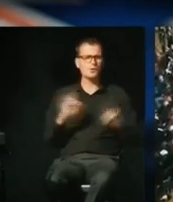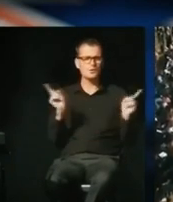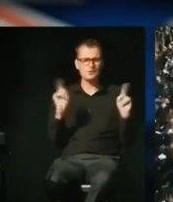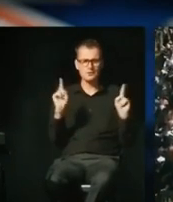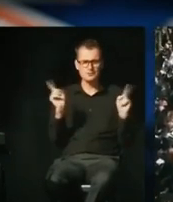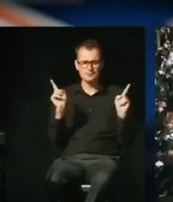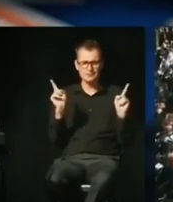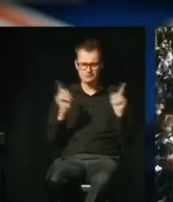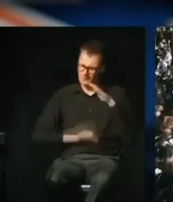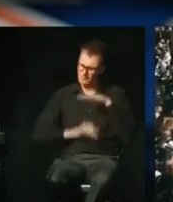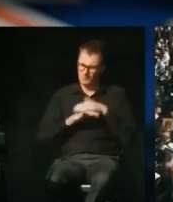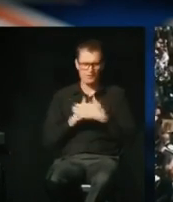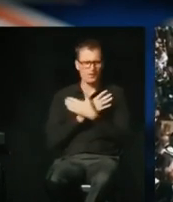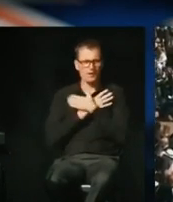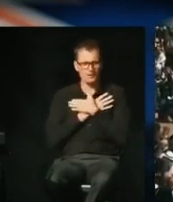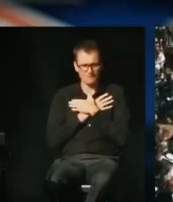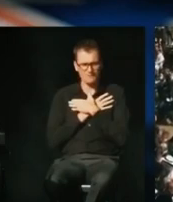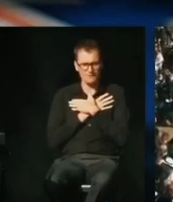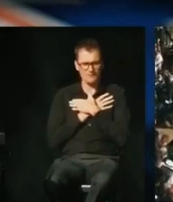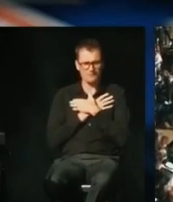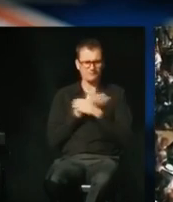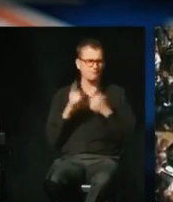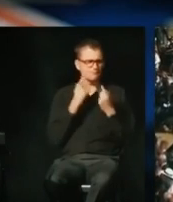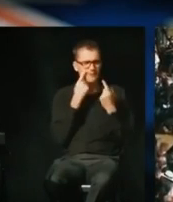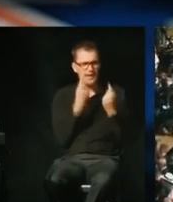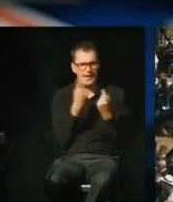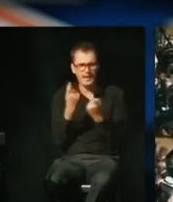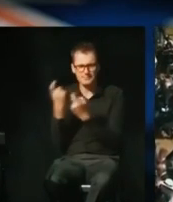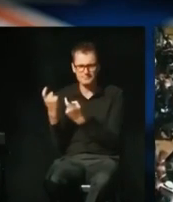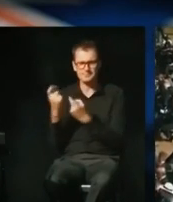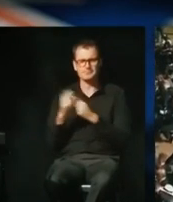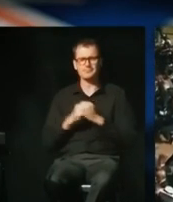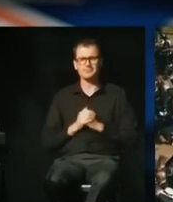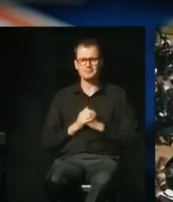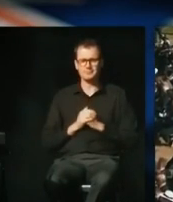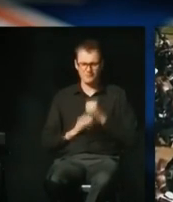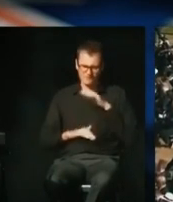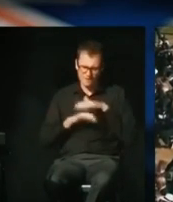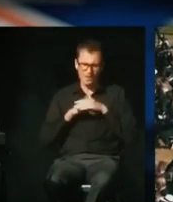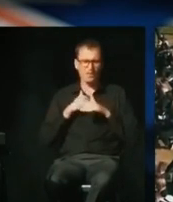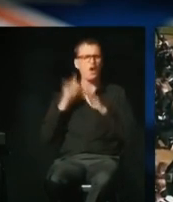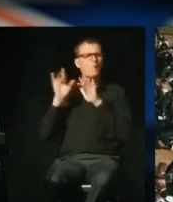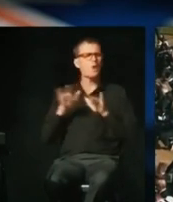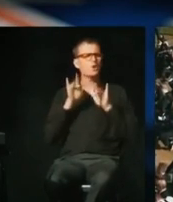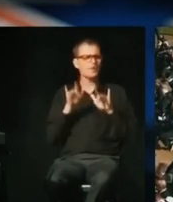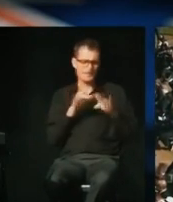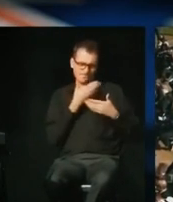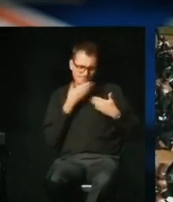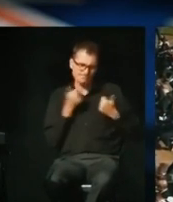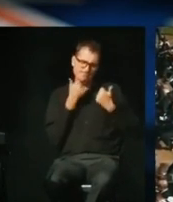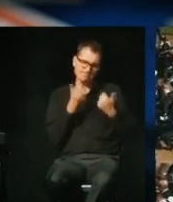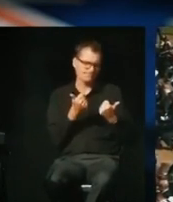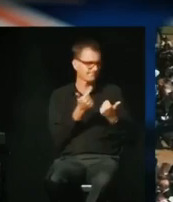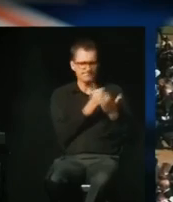be full of love and care and full of mercy and will